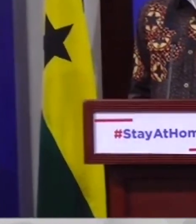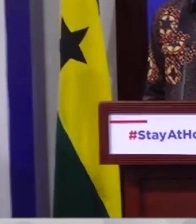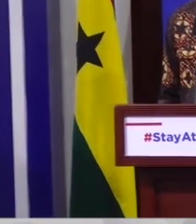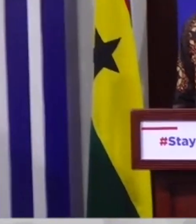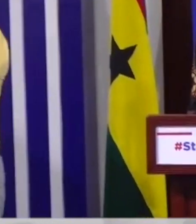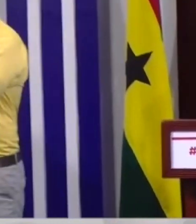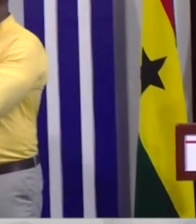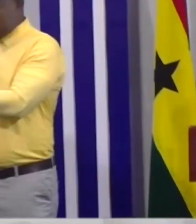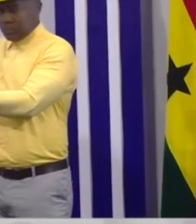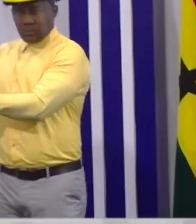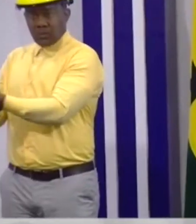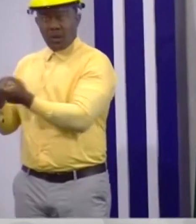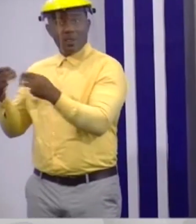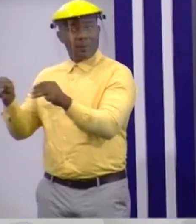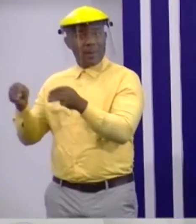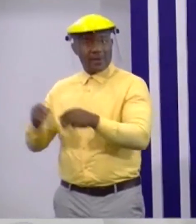take place.